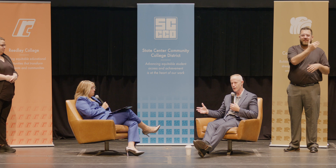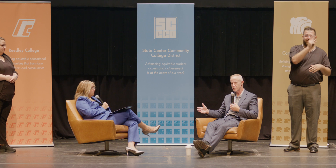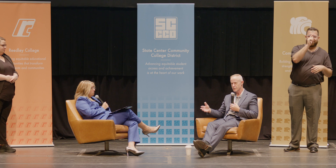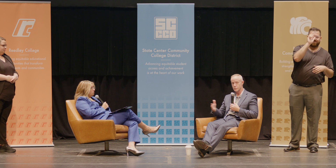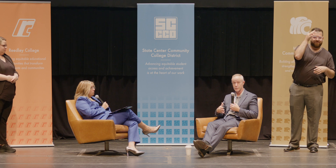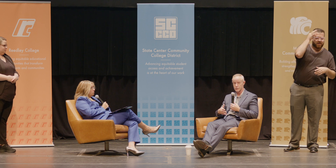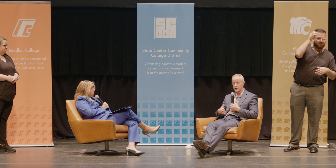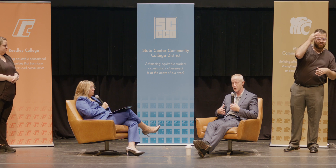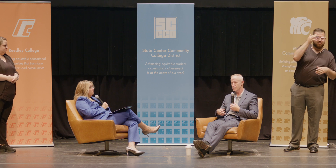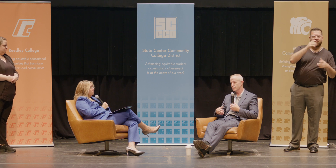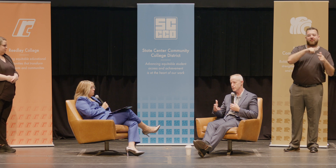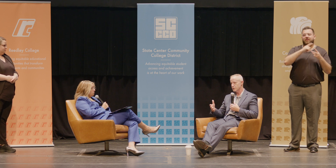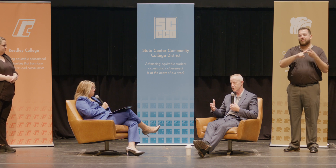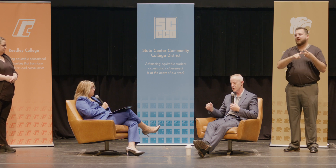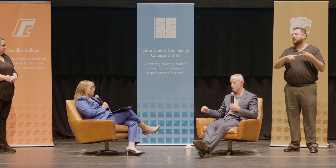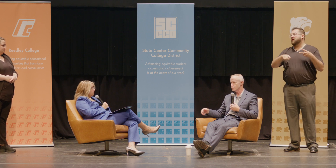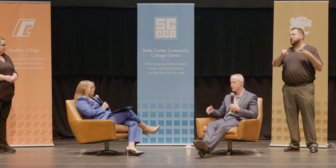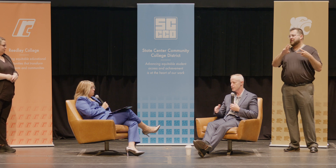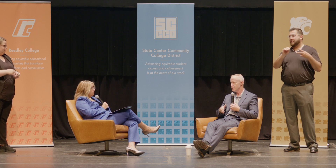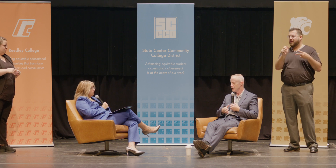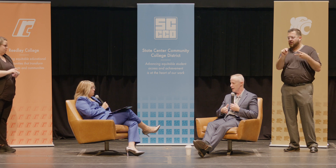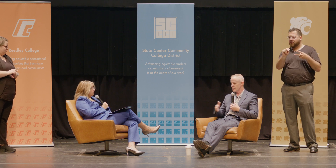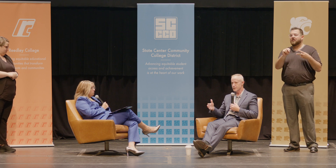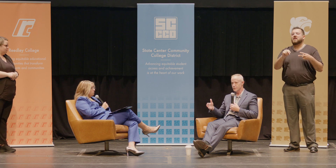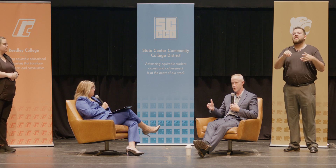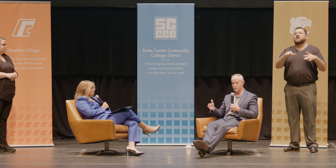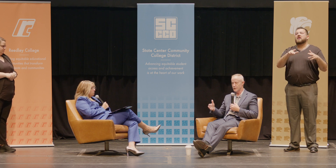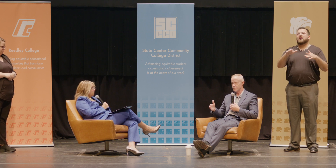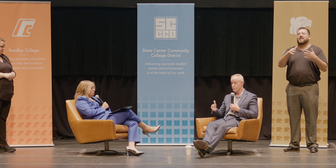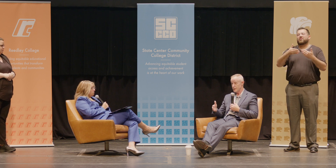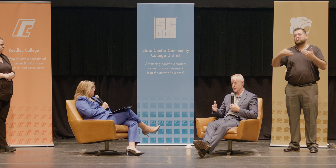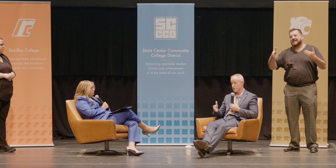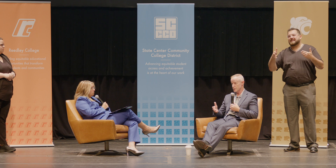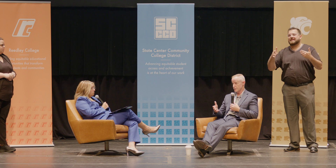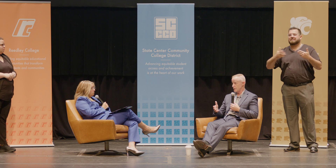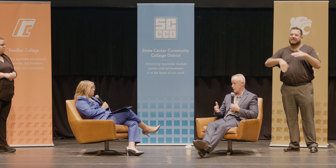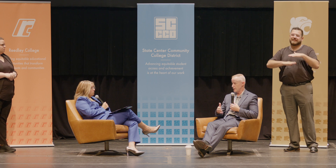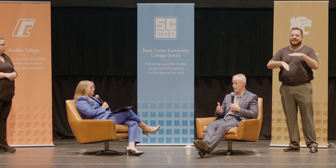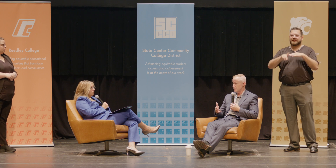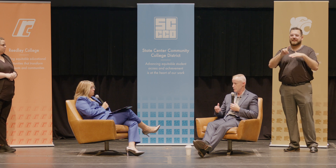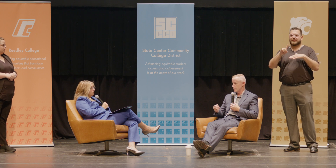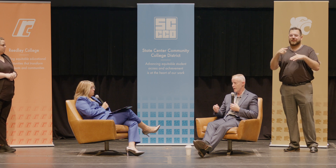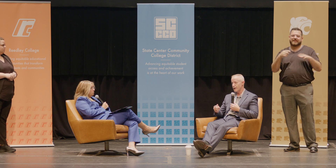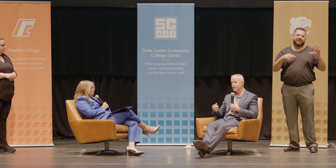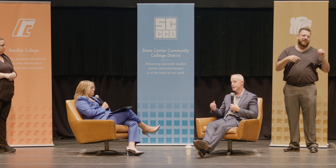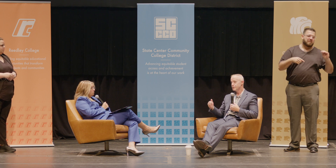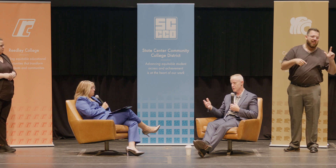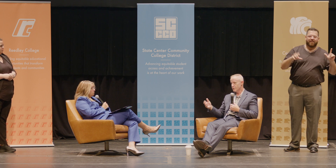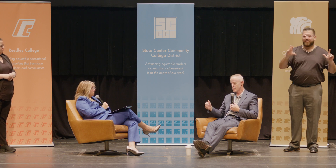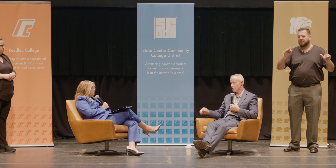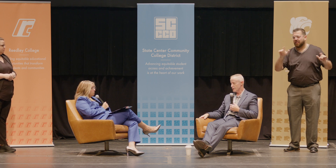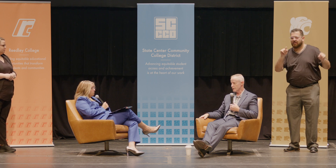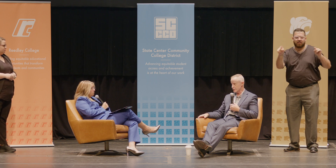$120 million of employment training panel, which is a tax on employers. And the rest of it has been basically just $50 million here, $50 million there.